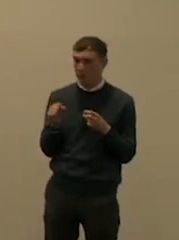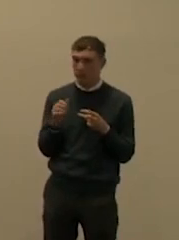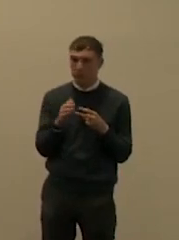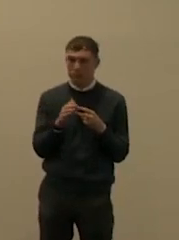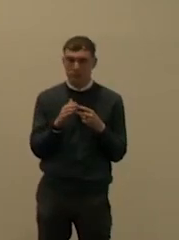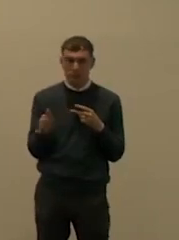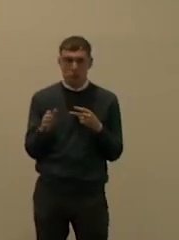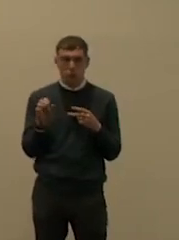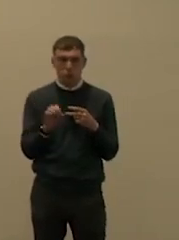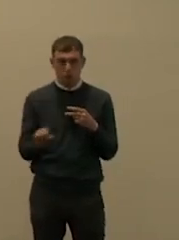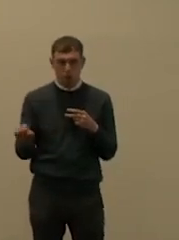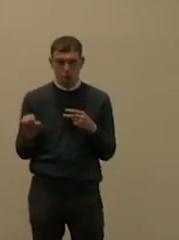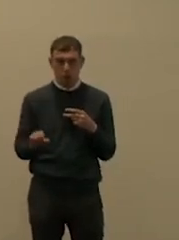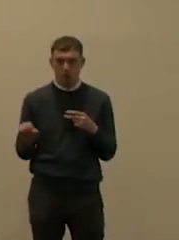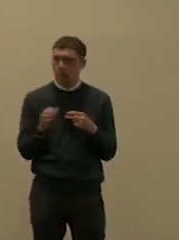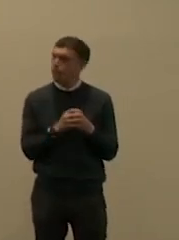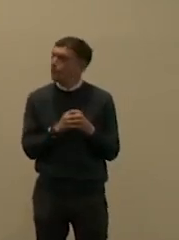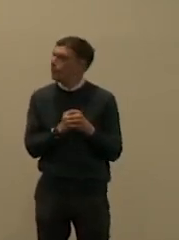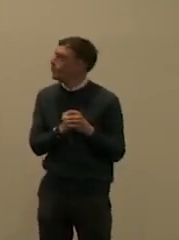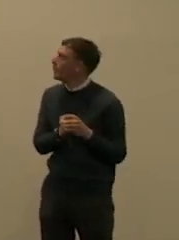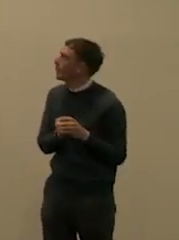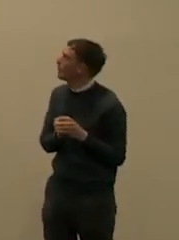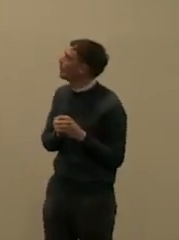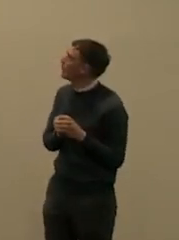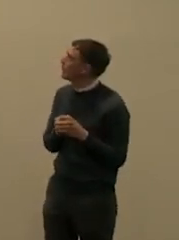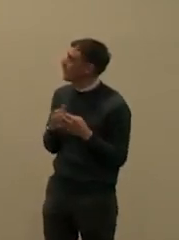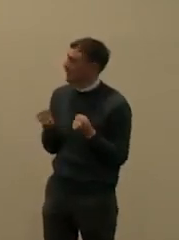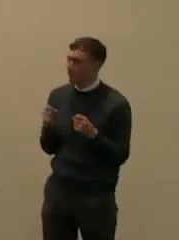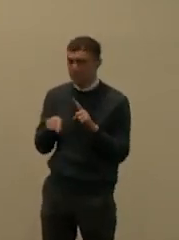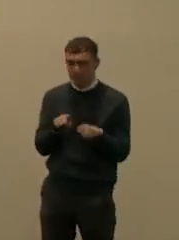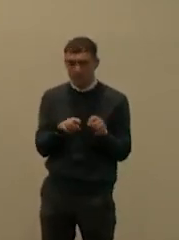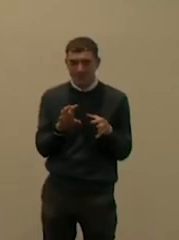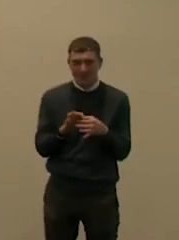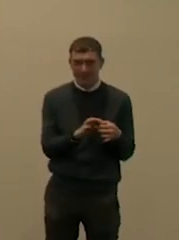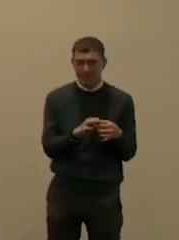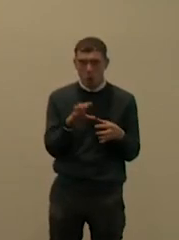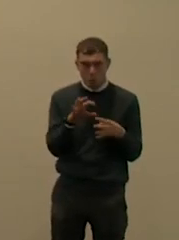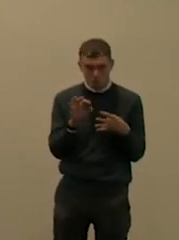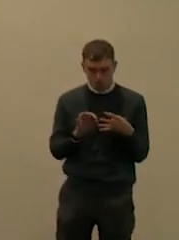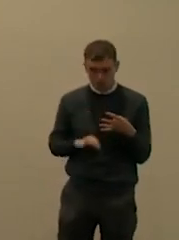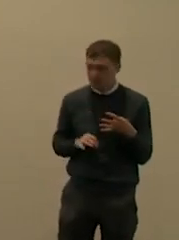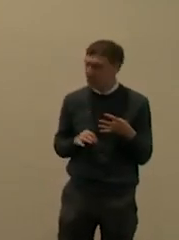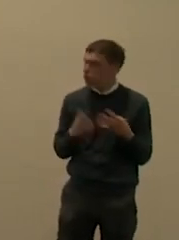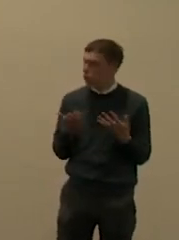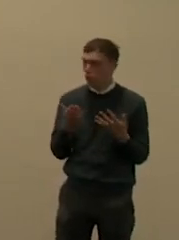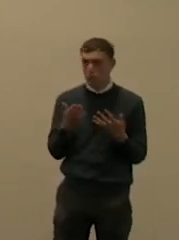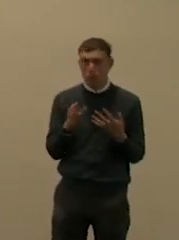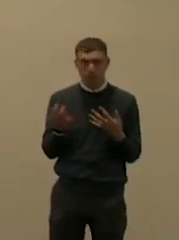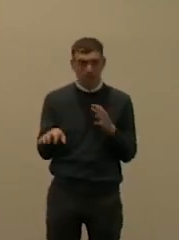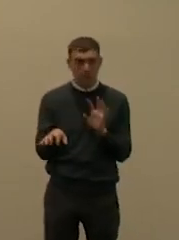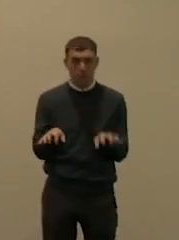Virtual Wan hub, you can see here, I have here different connectivity options. In this case, site-to-site